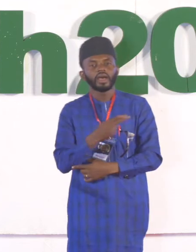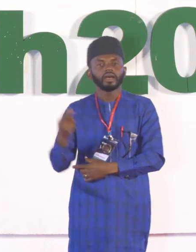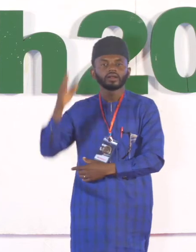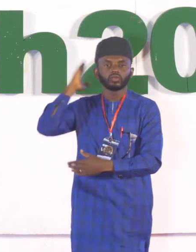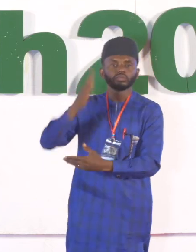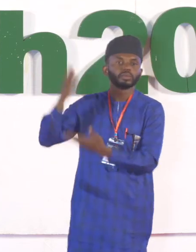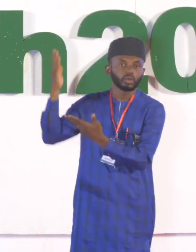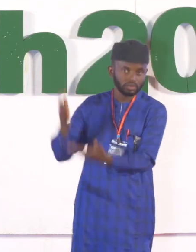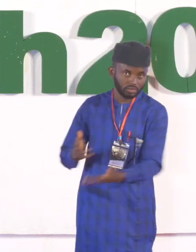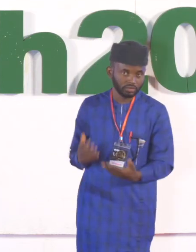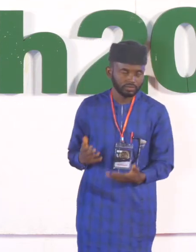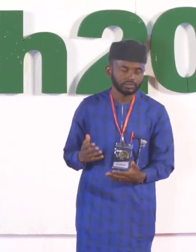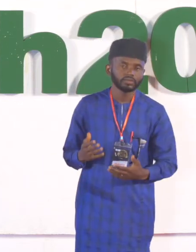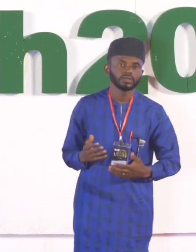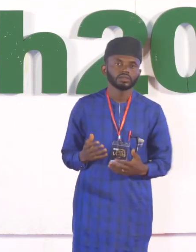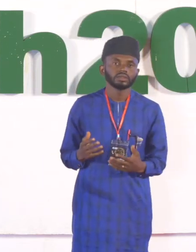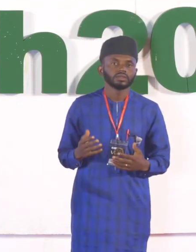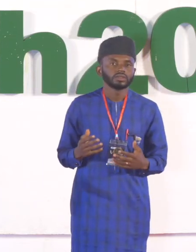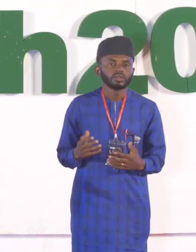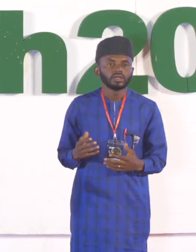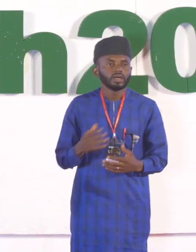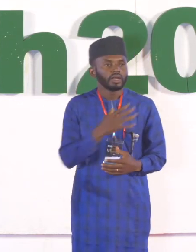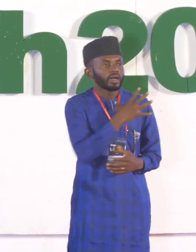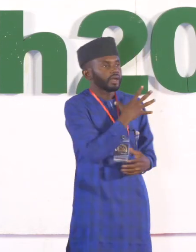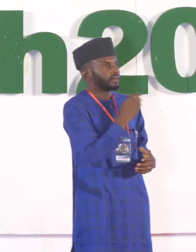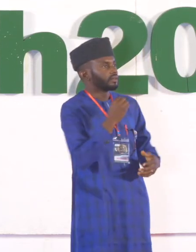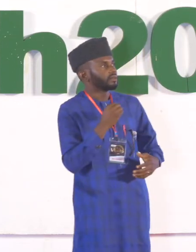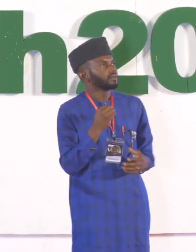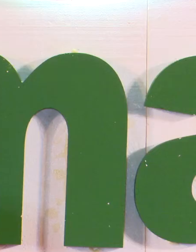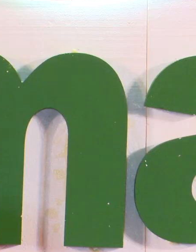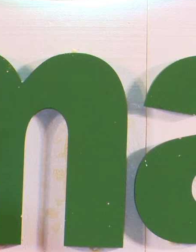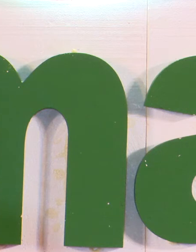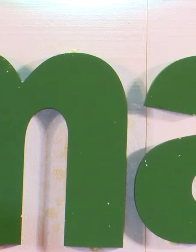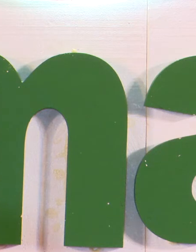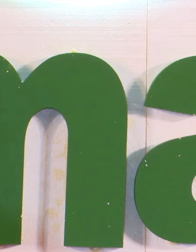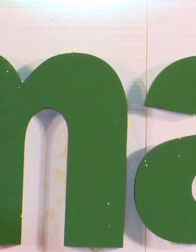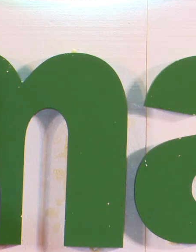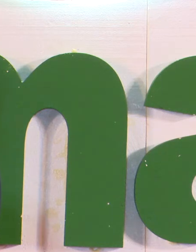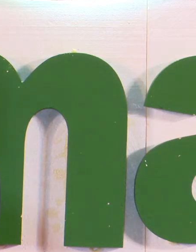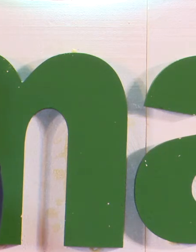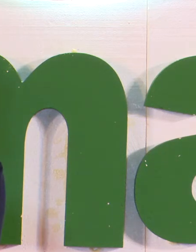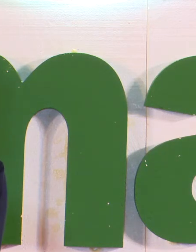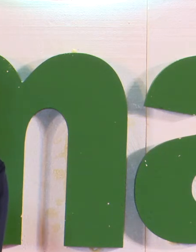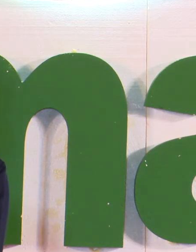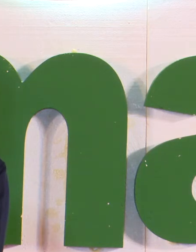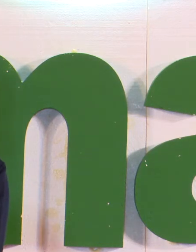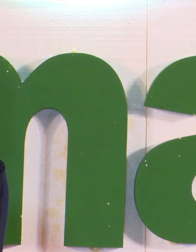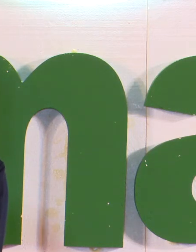Jahannam will be very, very furious that day. It will be a rage.